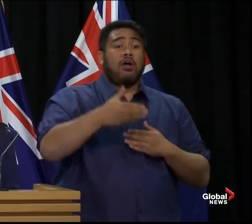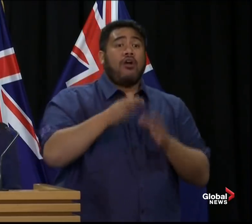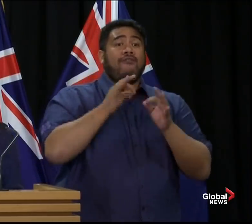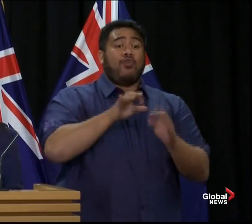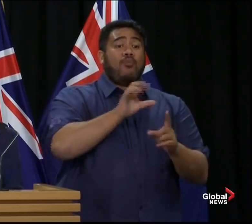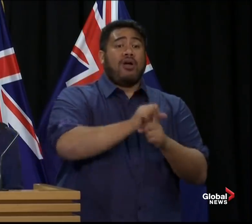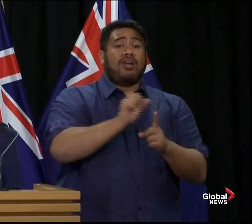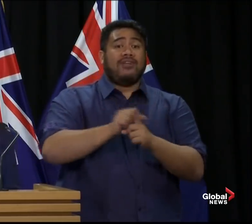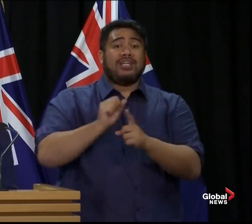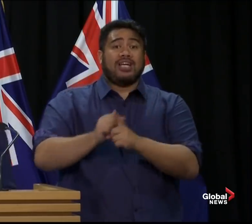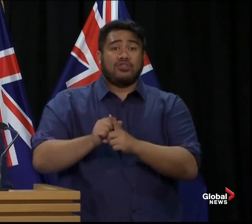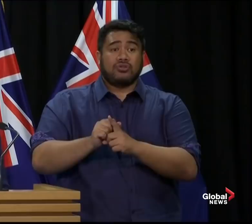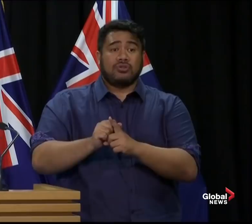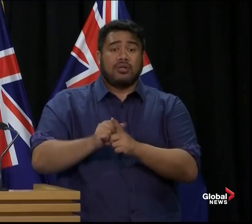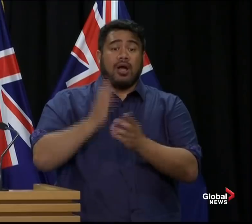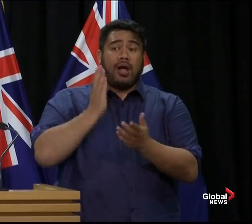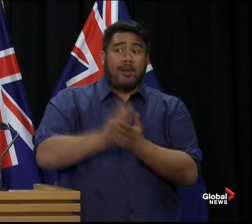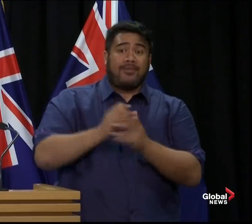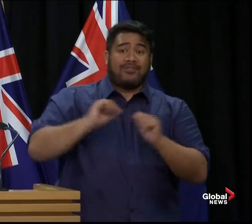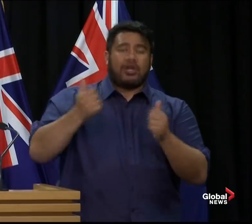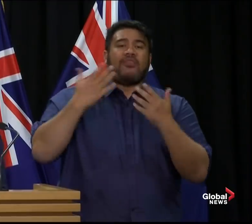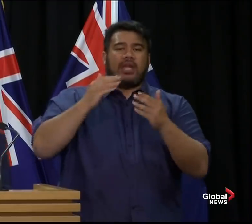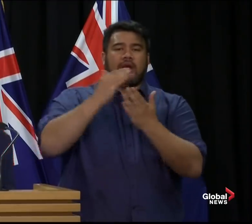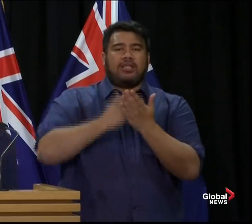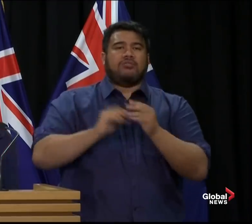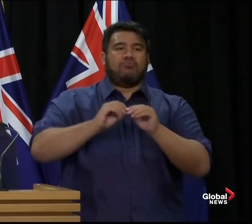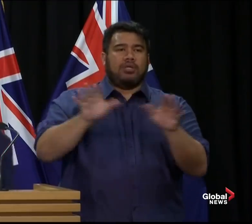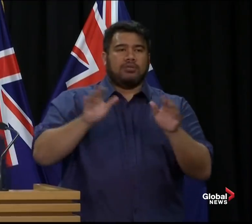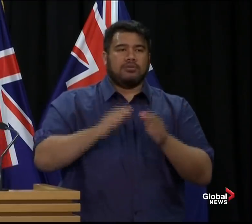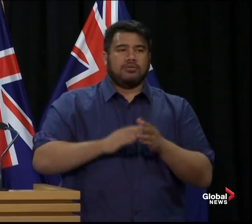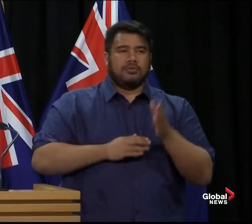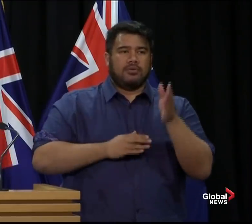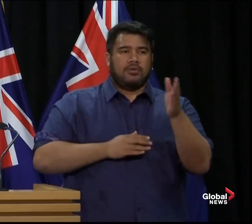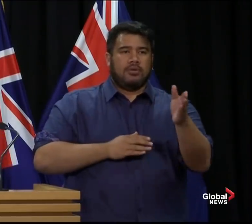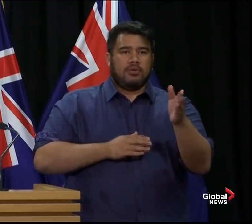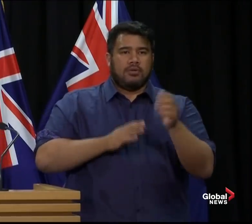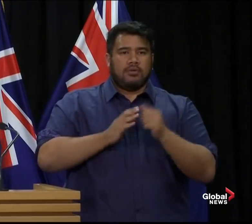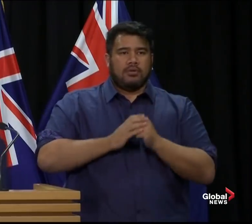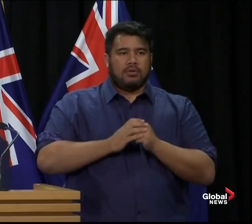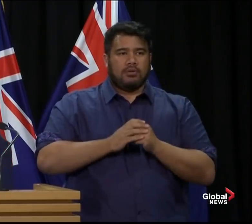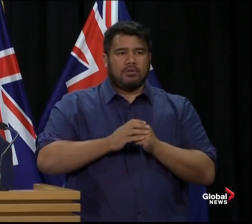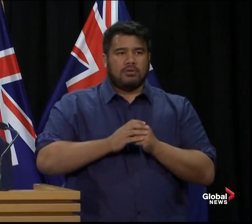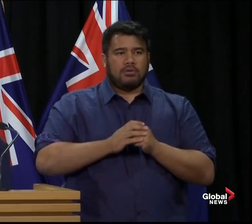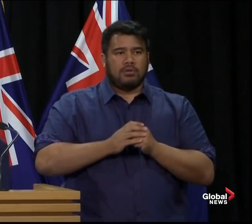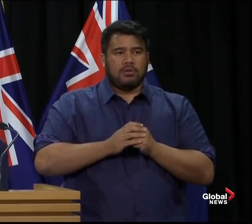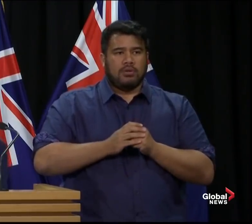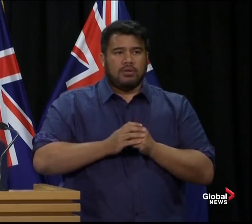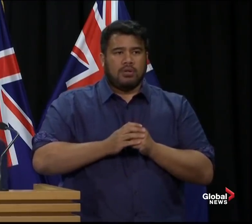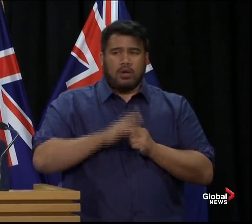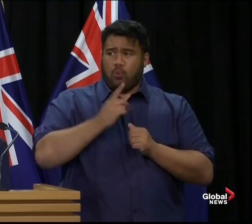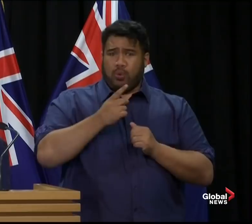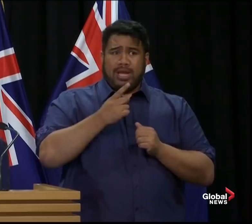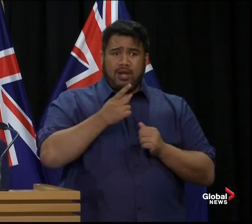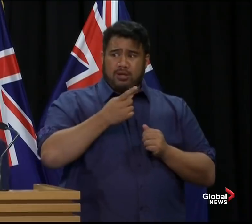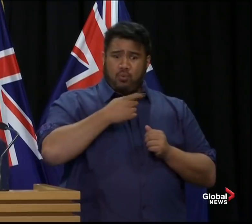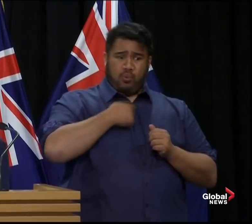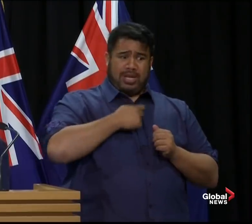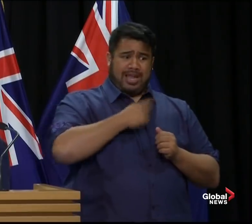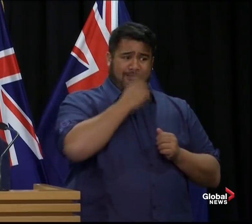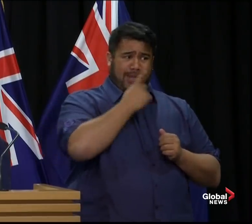that list won't be released. Given his high, I can't answer that question, Tova. People coming to us